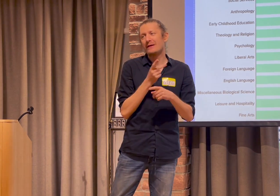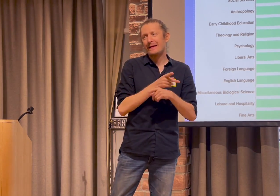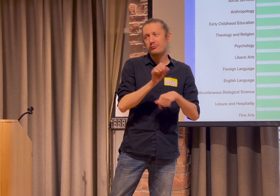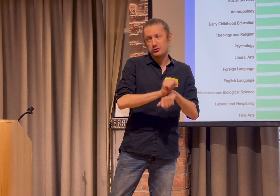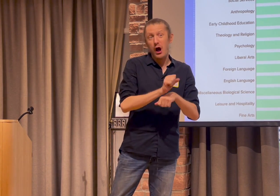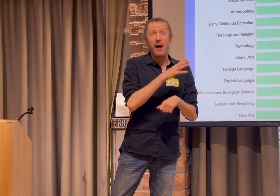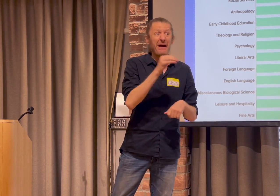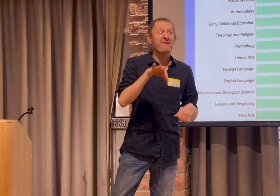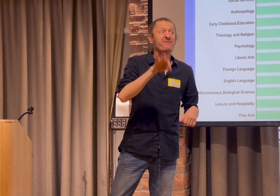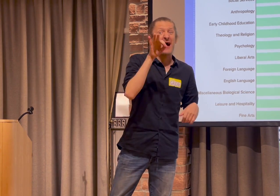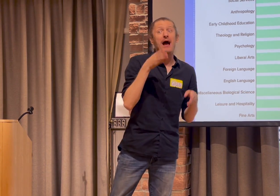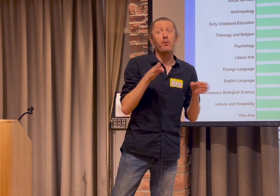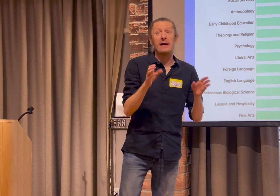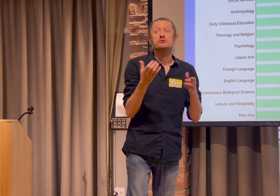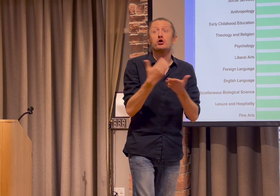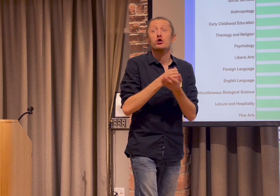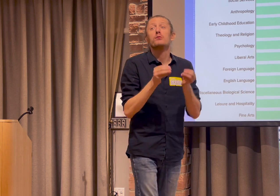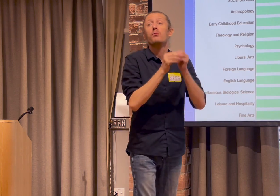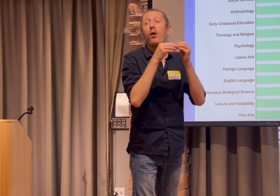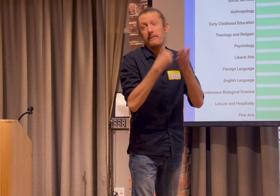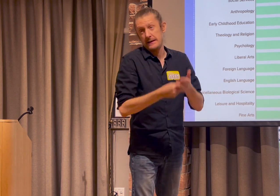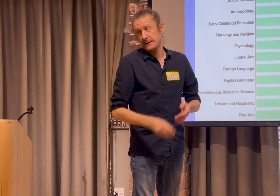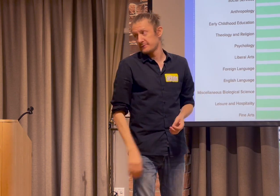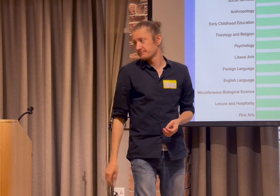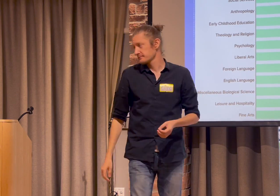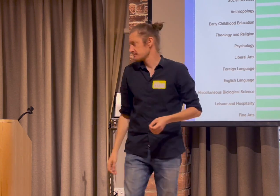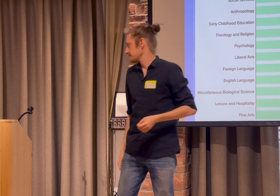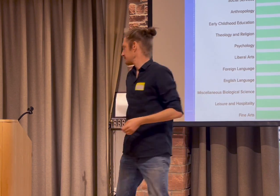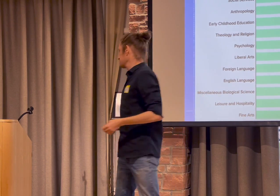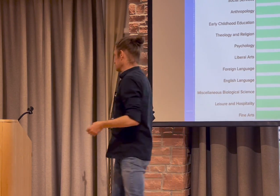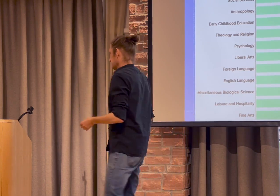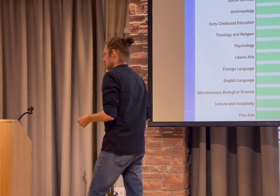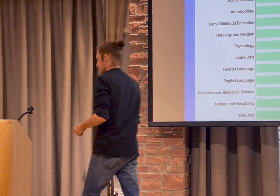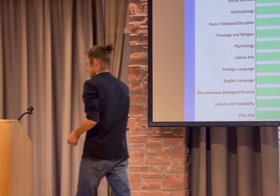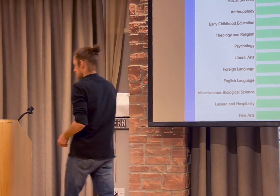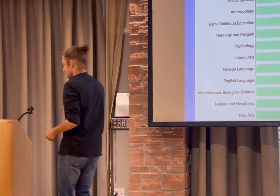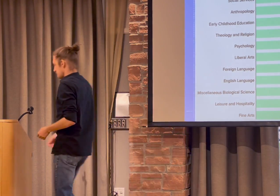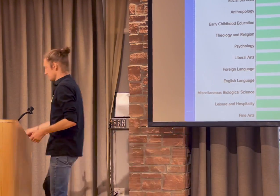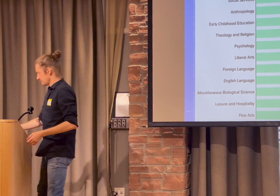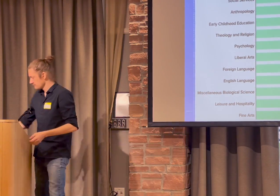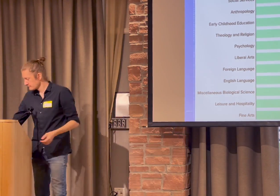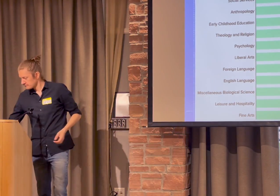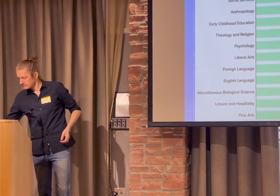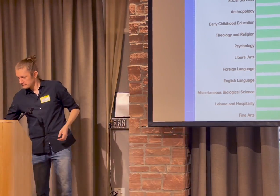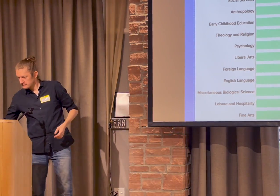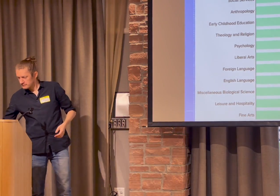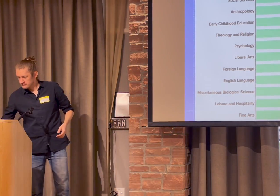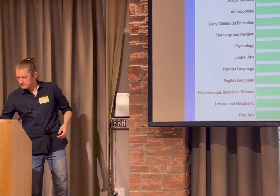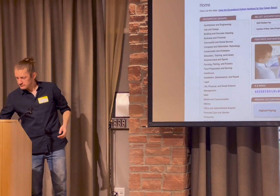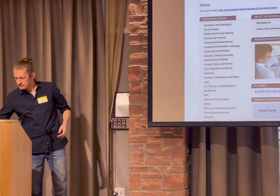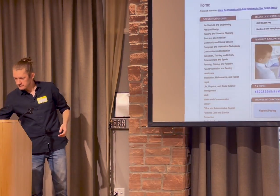be fired because you don't like it. It's important to have a job that you like and then maybe find more ways to earn money.